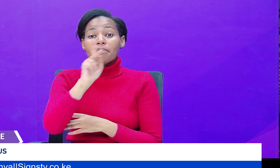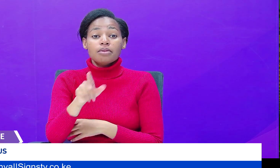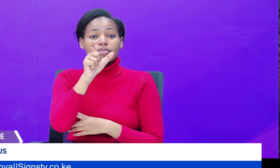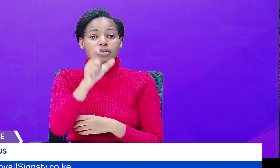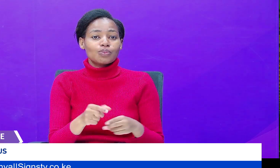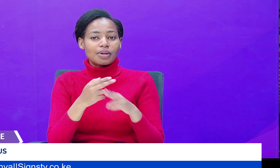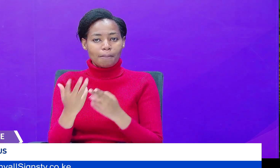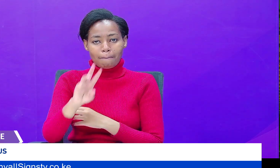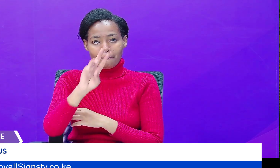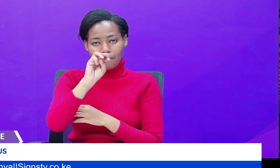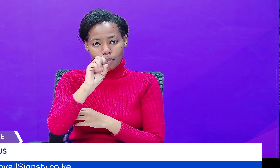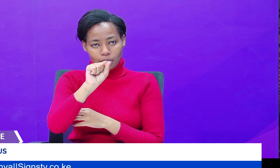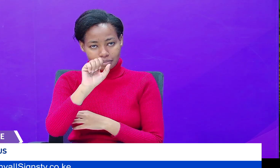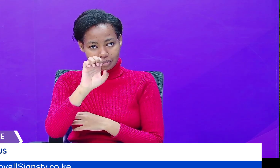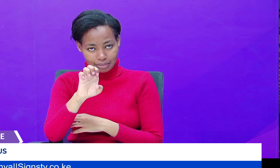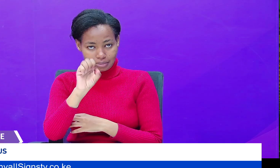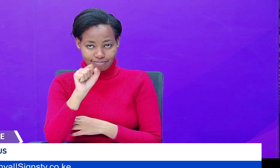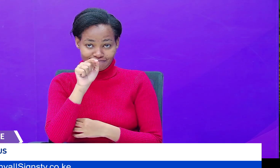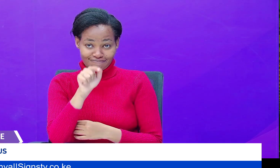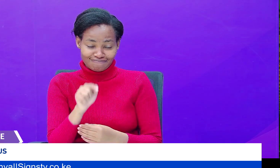of Parliament, Moses Malulu Injendi.